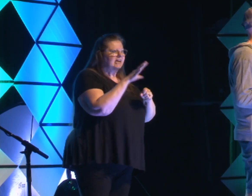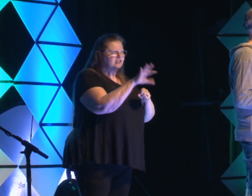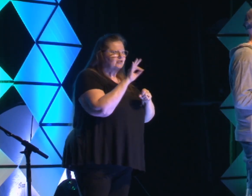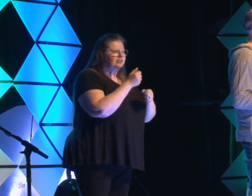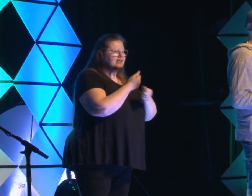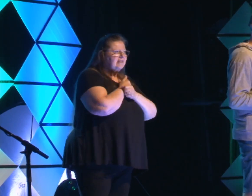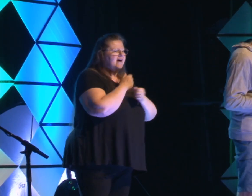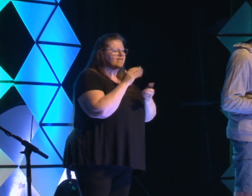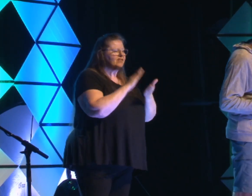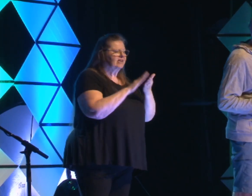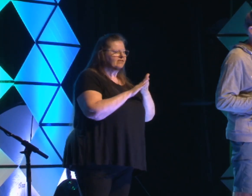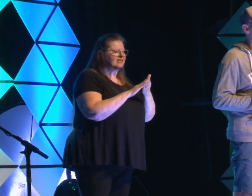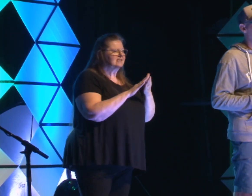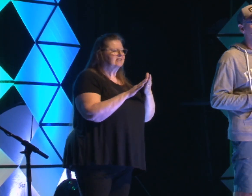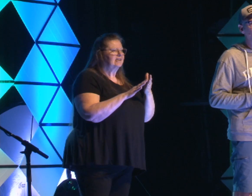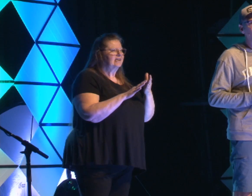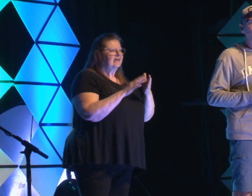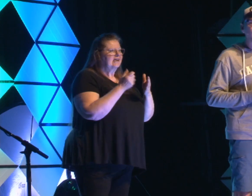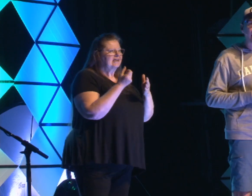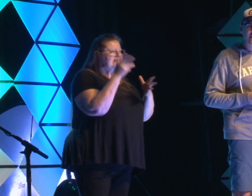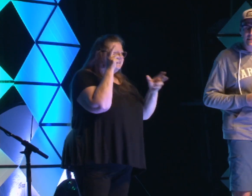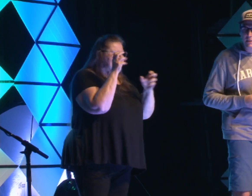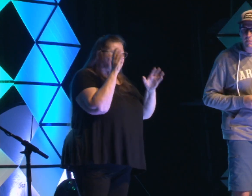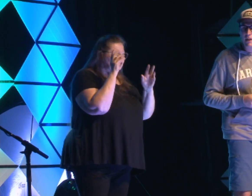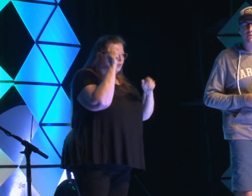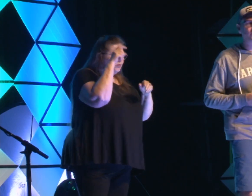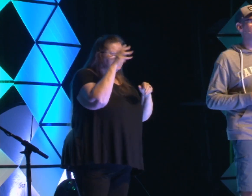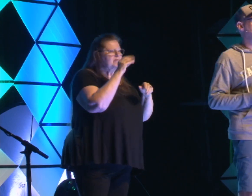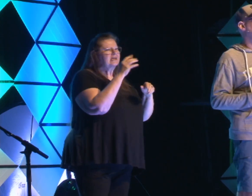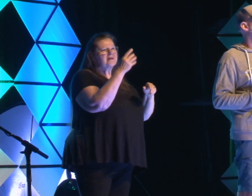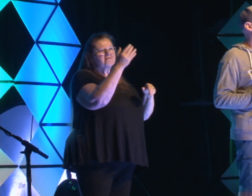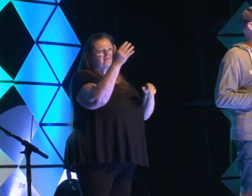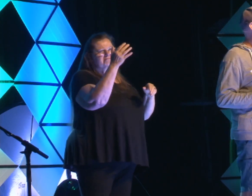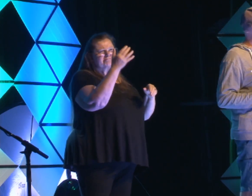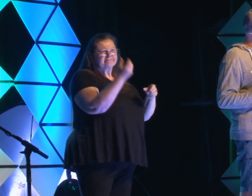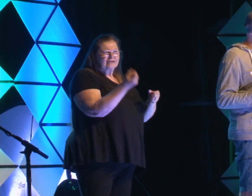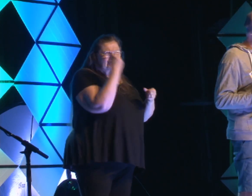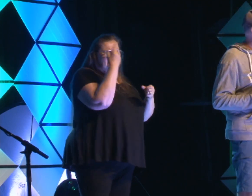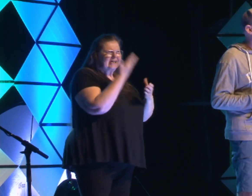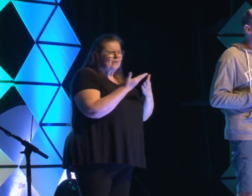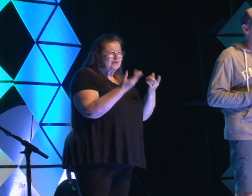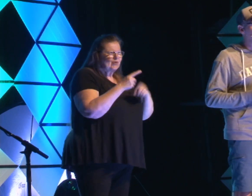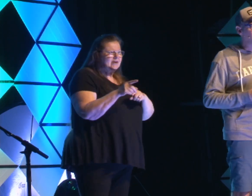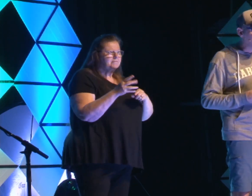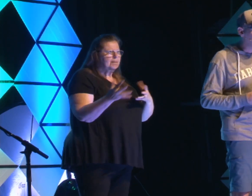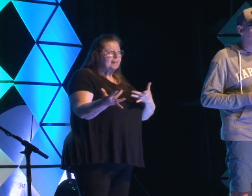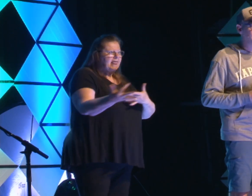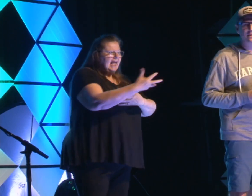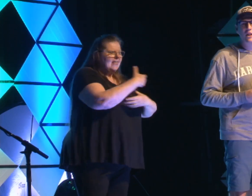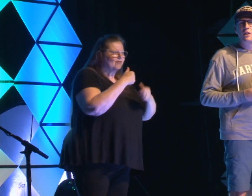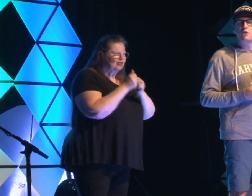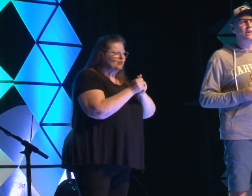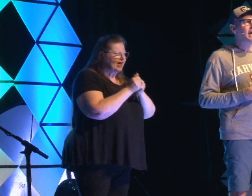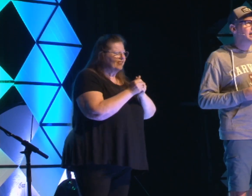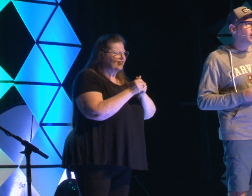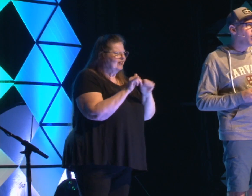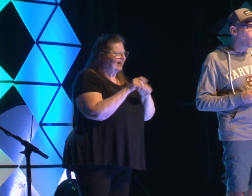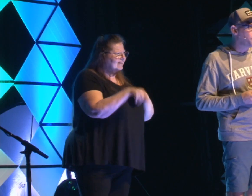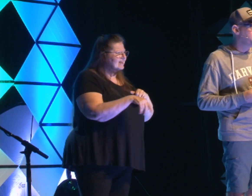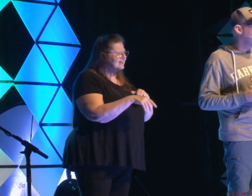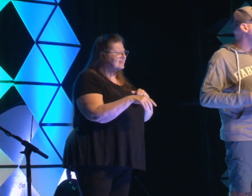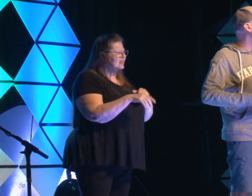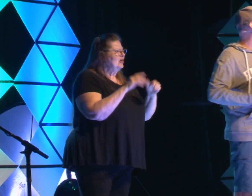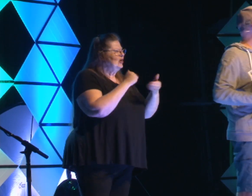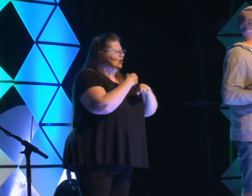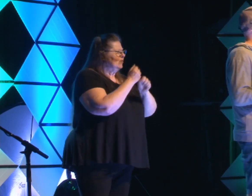and inclusion, listening to wisdom, practicing mindfulness, gathering together like this, creating